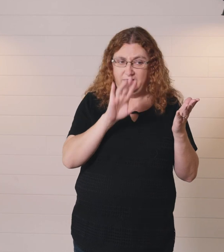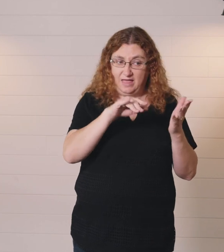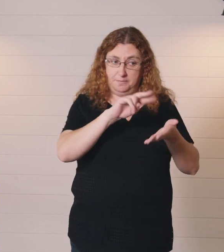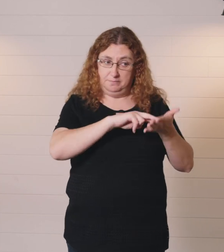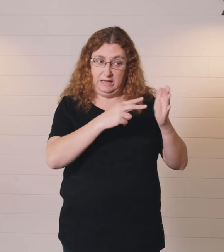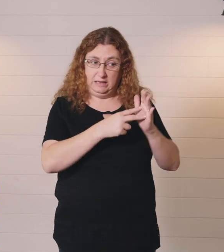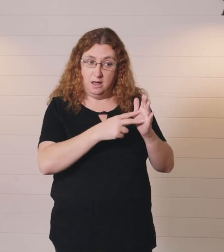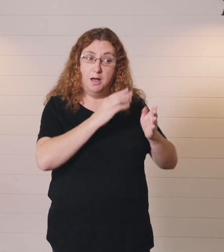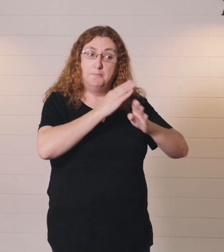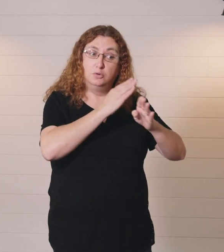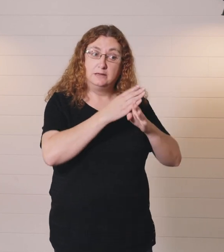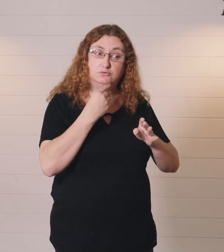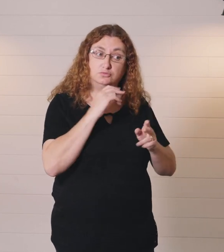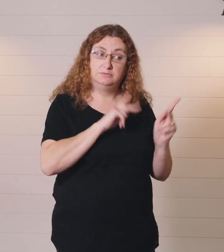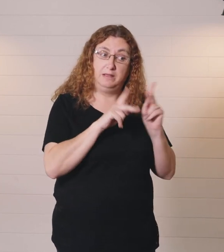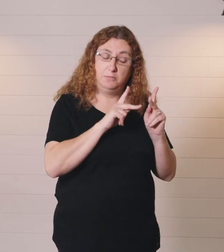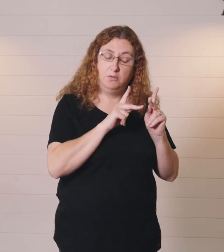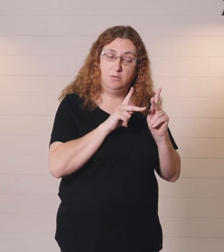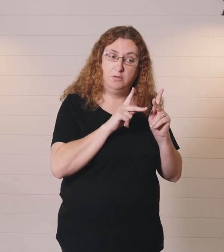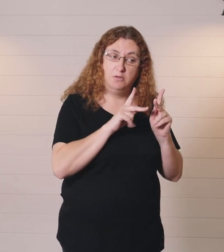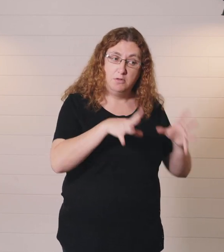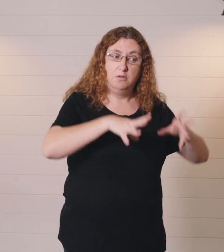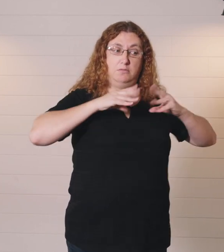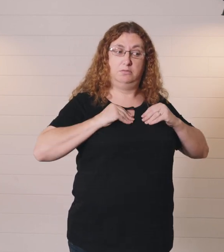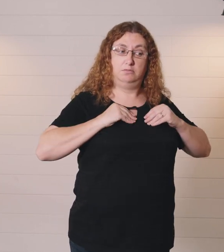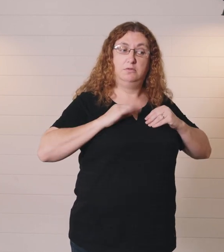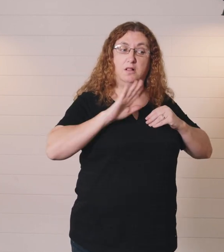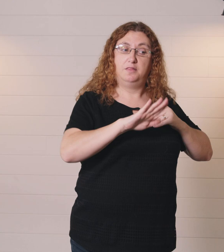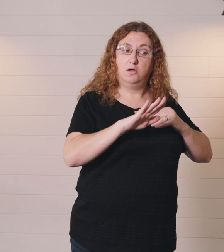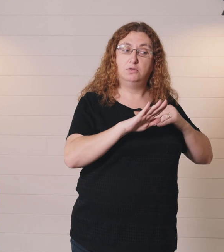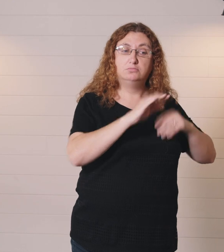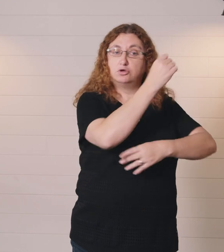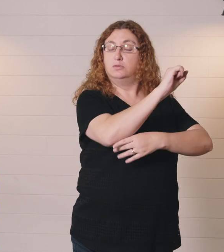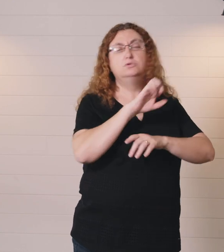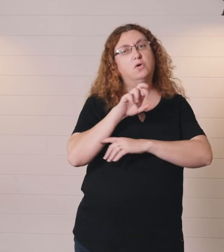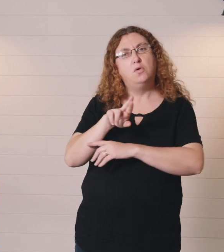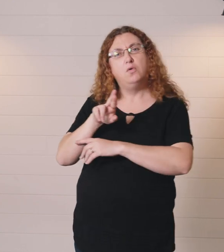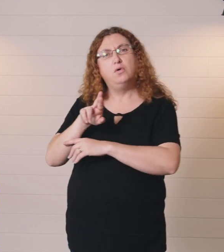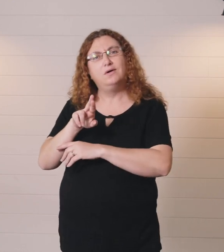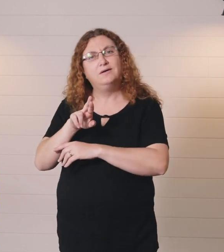text says in black and white? That many people of other nationalities